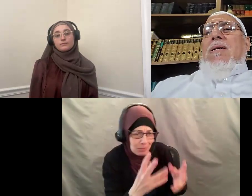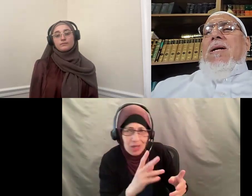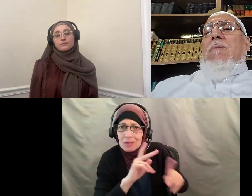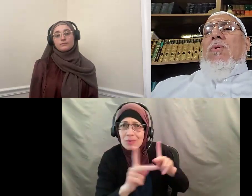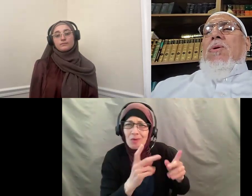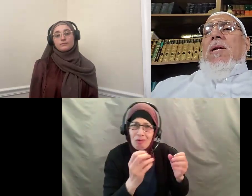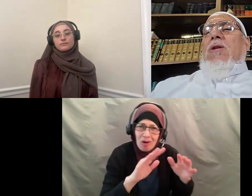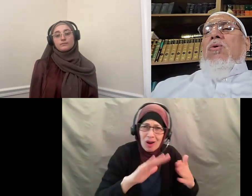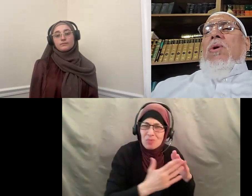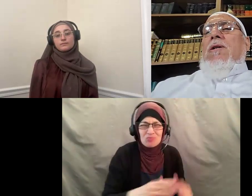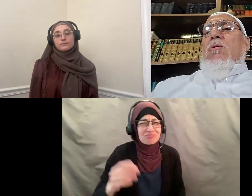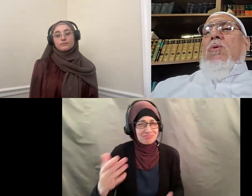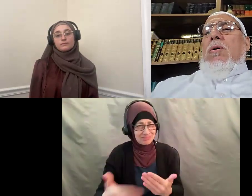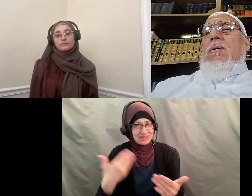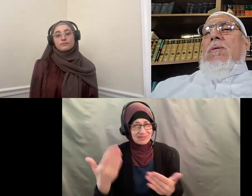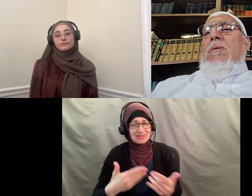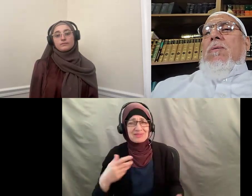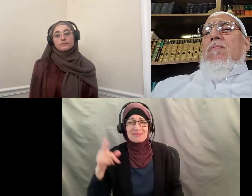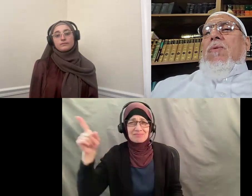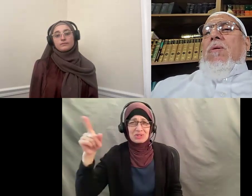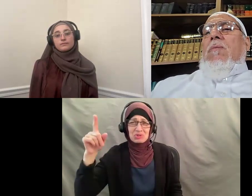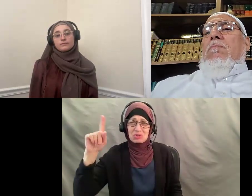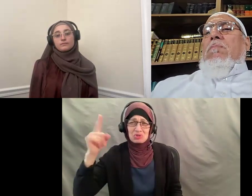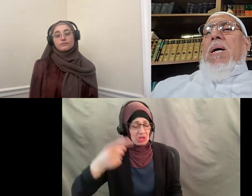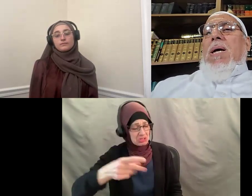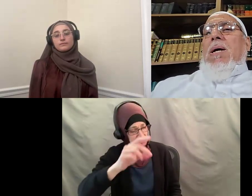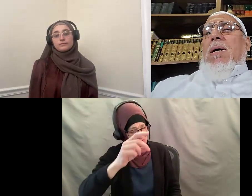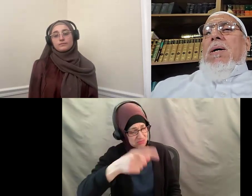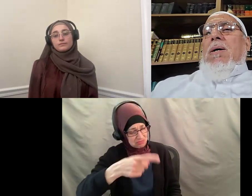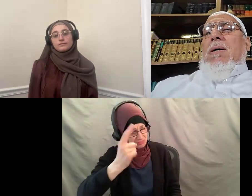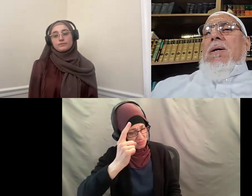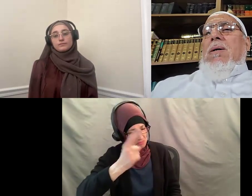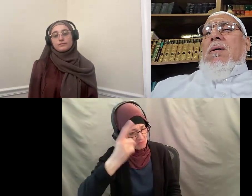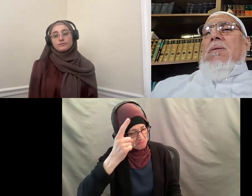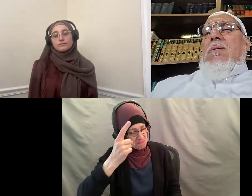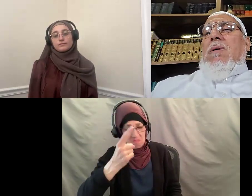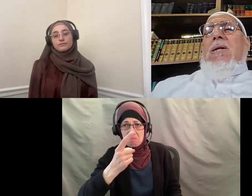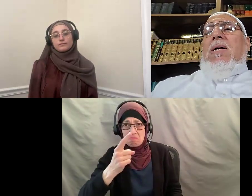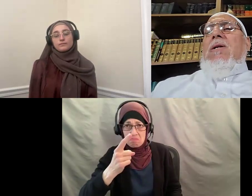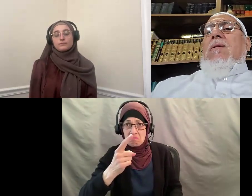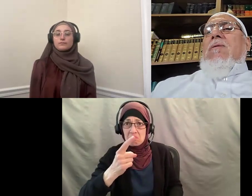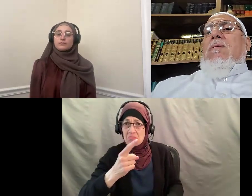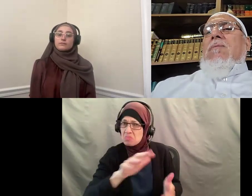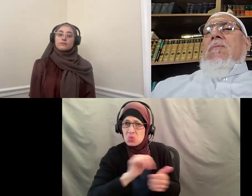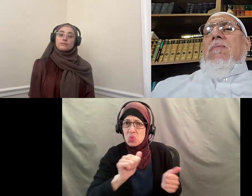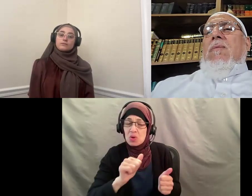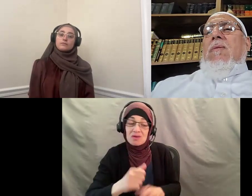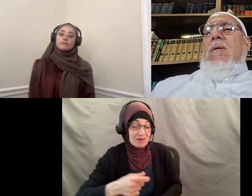It doesn't take more than a two-letter word, be, and that's